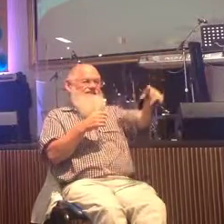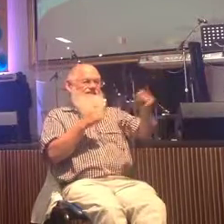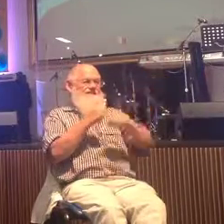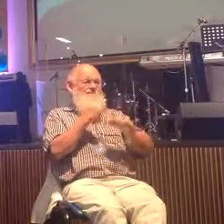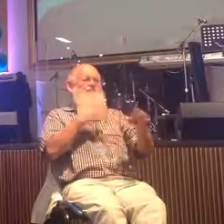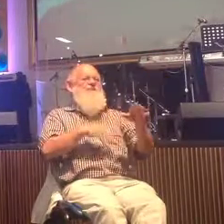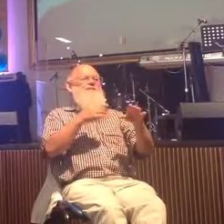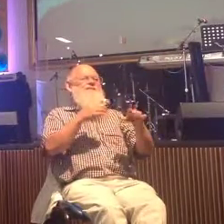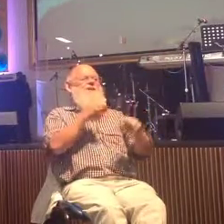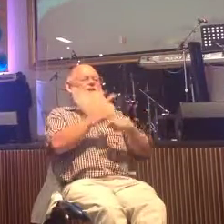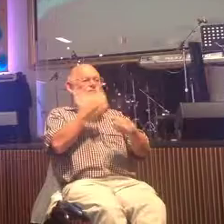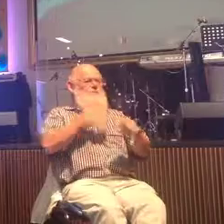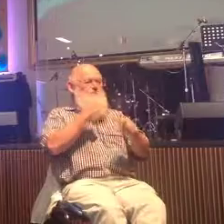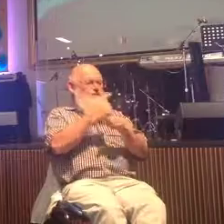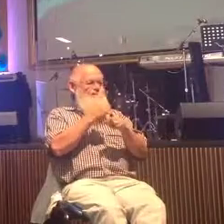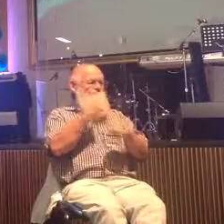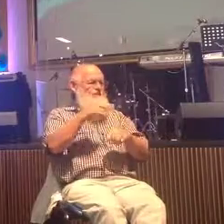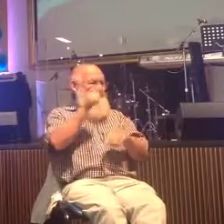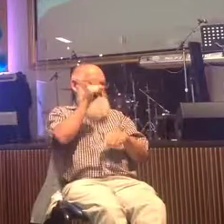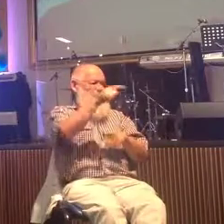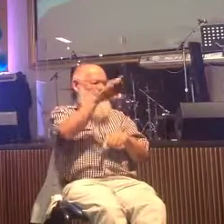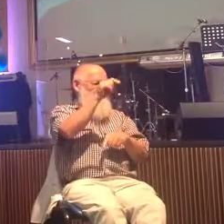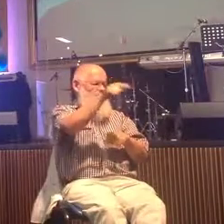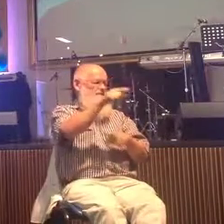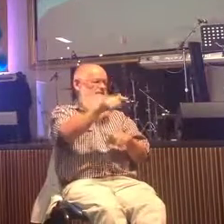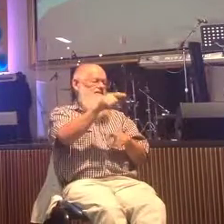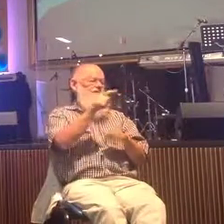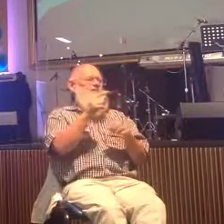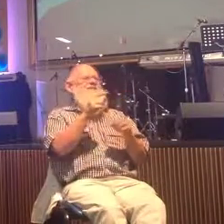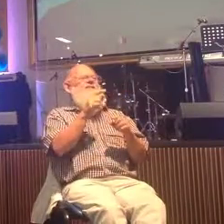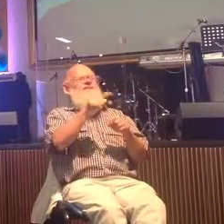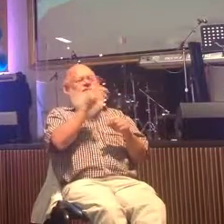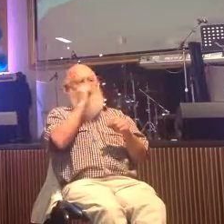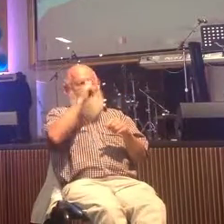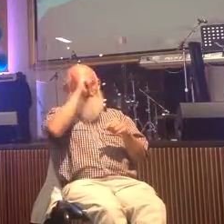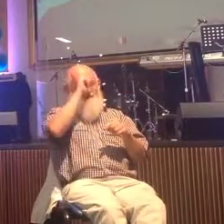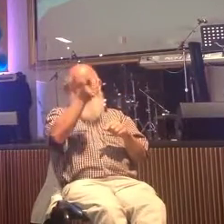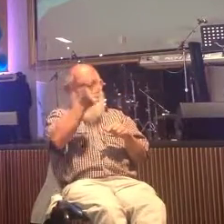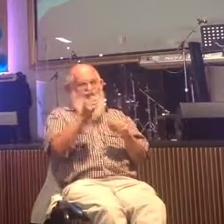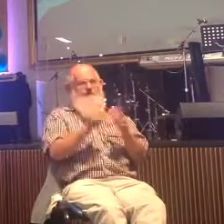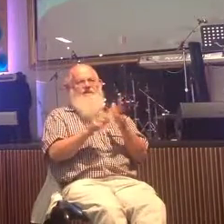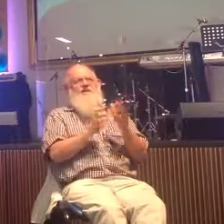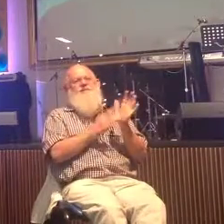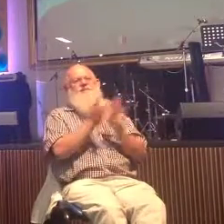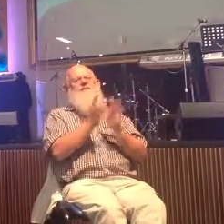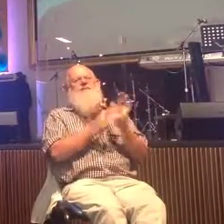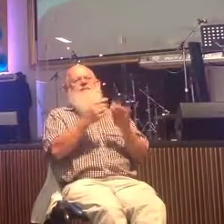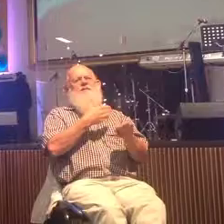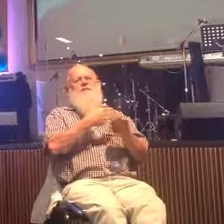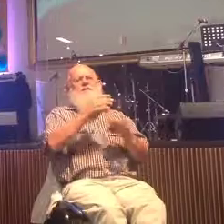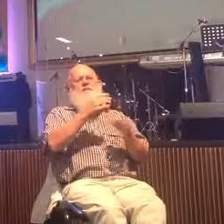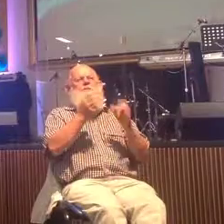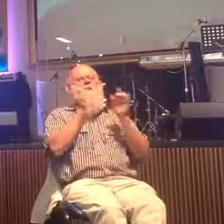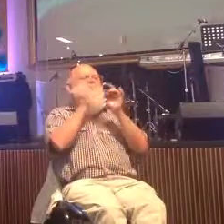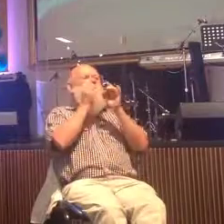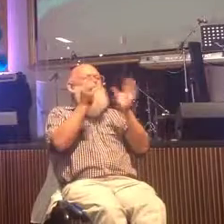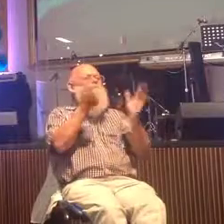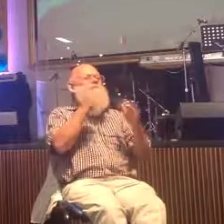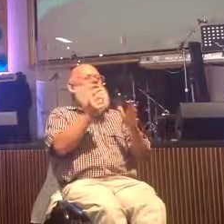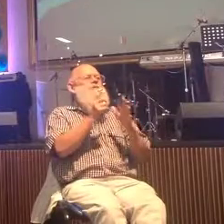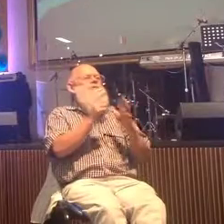would be speaking to you, and this would be a new understanding of Jesus and a new revelation of what it means to follow Him.